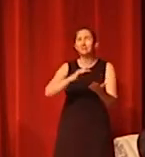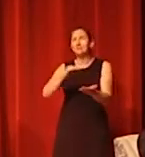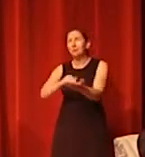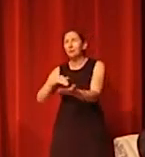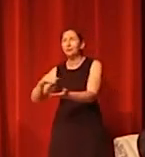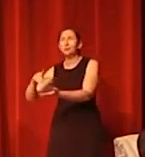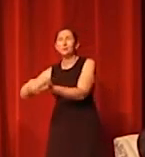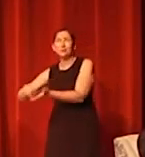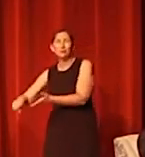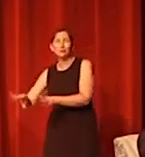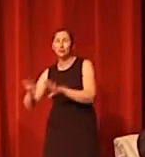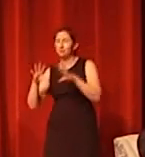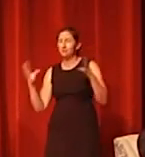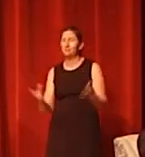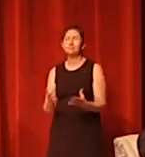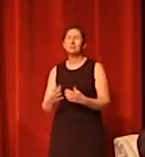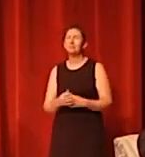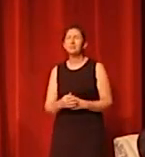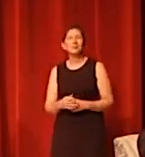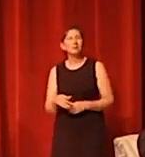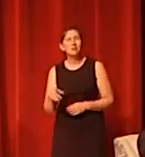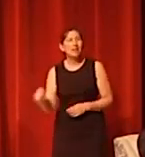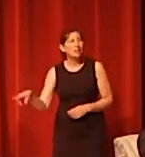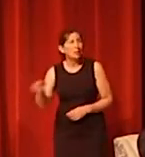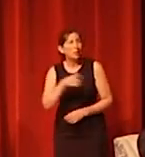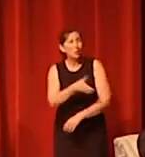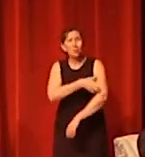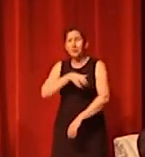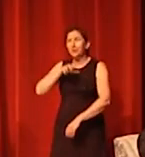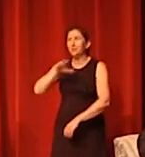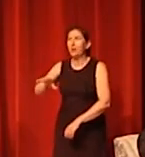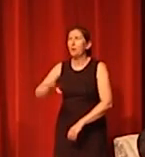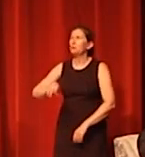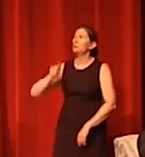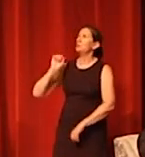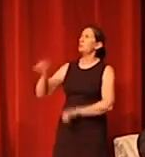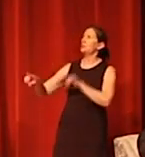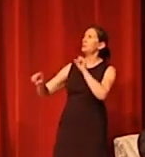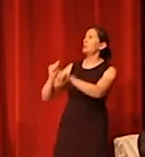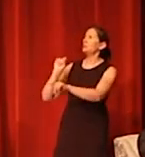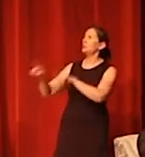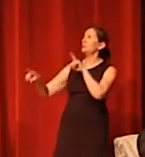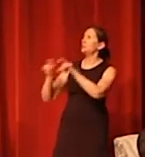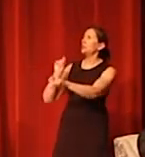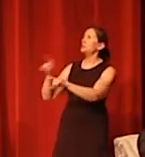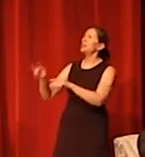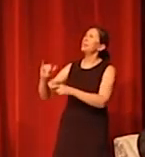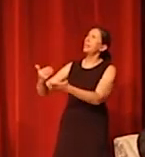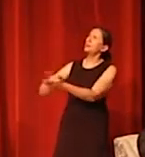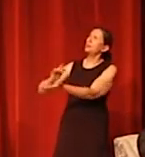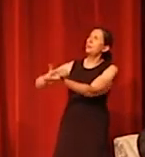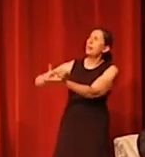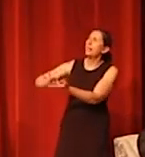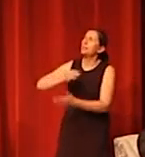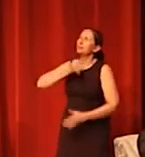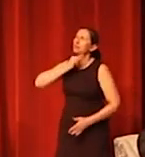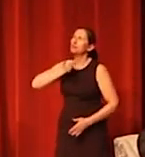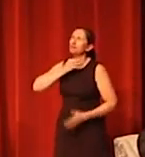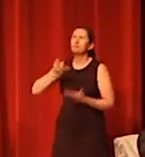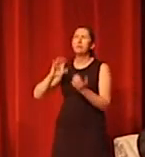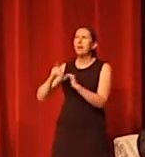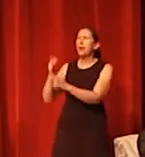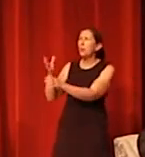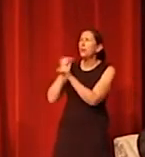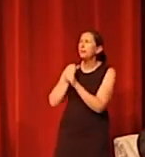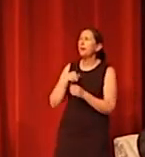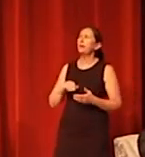of research and understanding, ask a lot of questions up front about how you can get access to and how you can continue to maintain therapy and